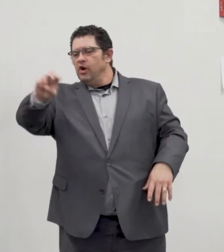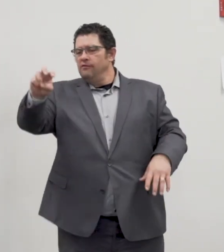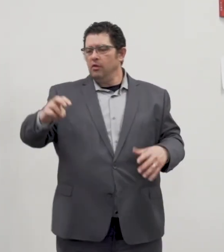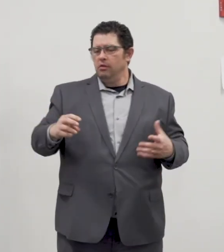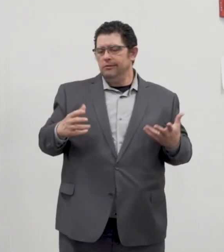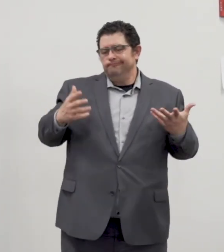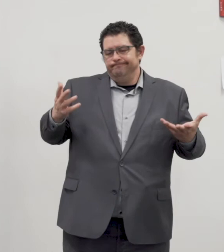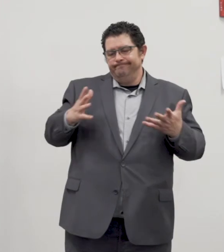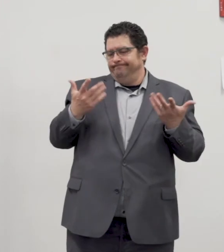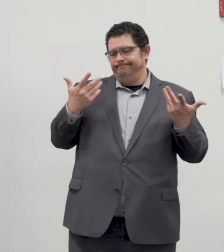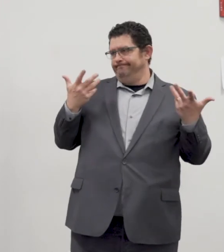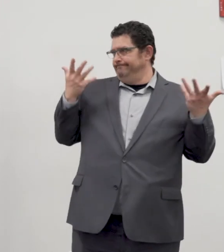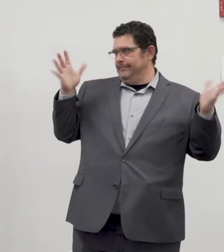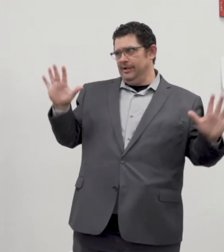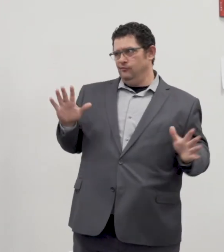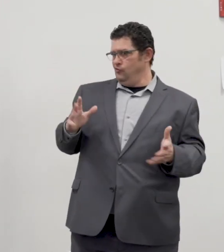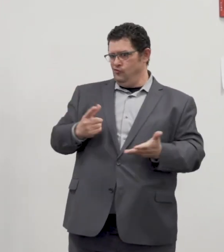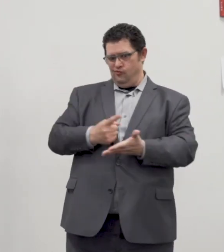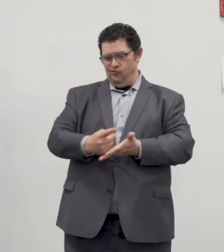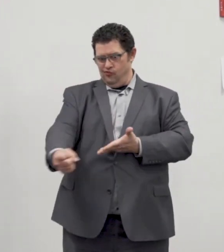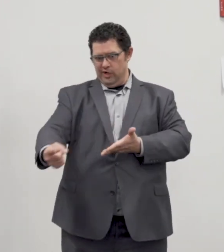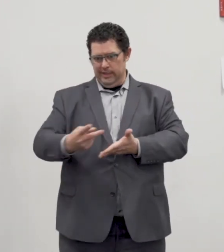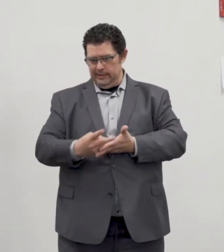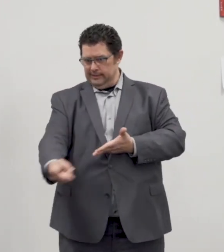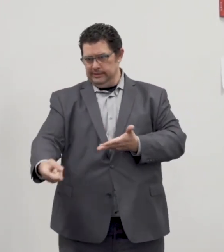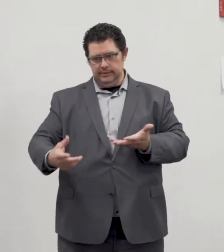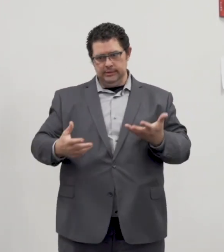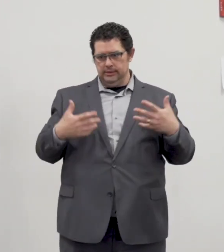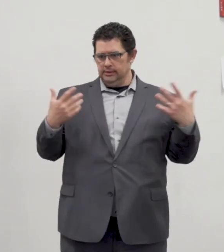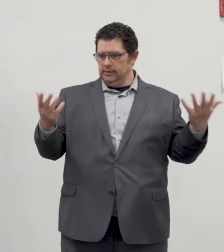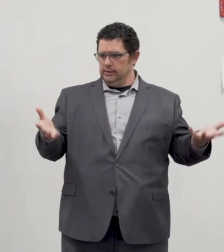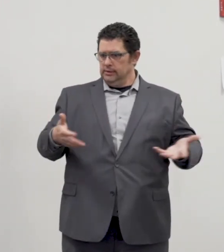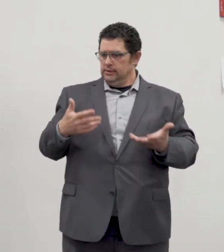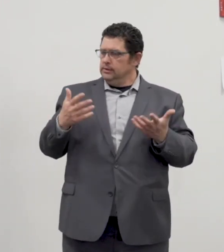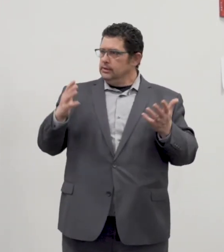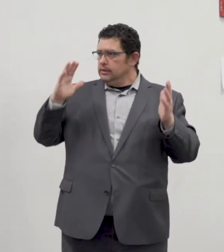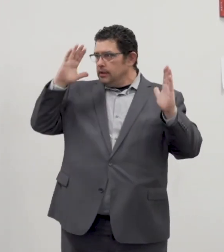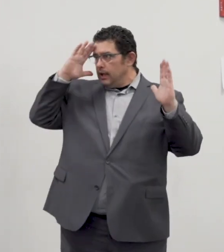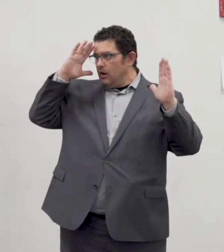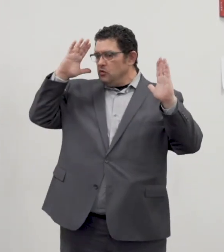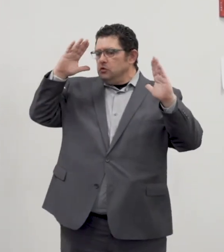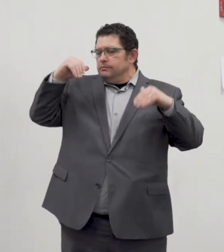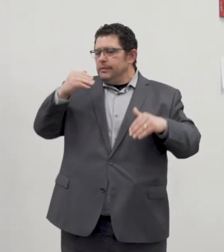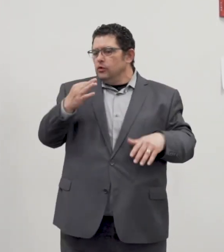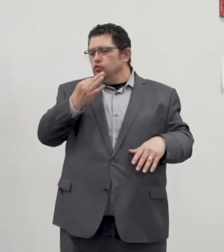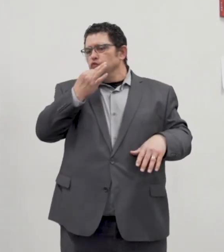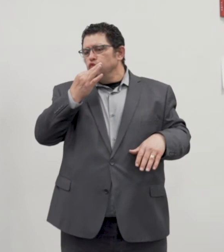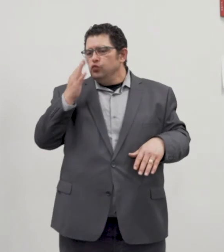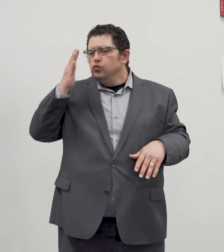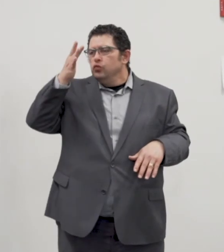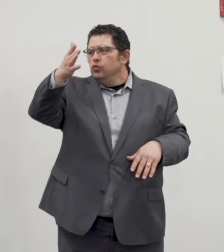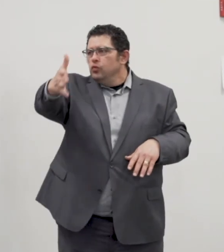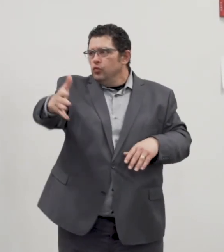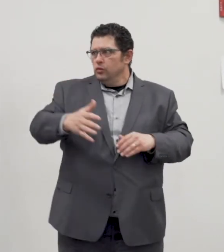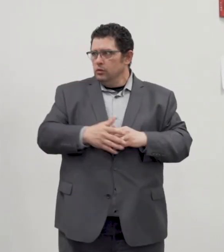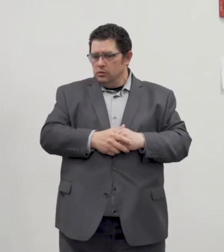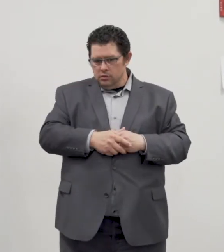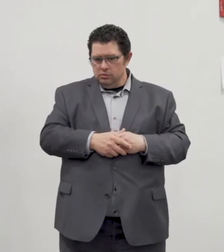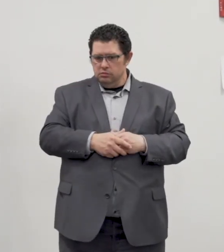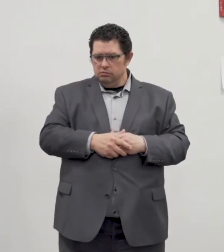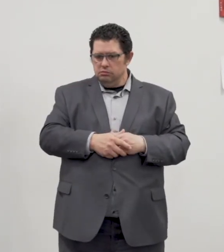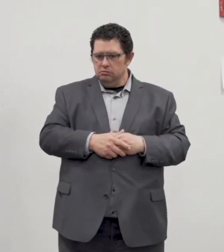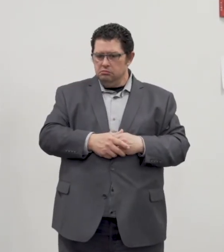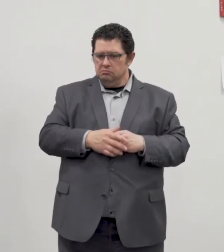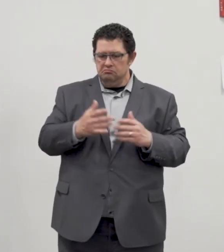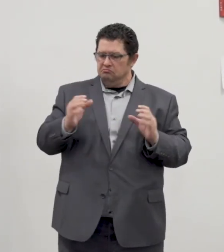it's weeks, but I would expect that that's not that far away, where anyone who's asymptomatic who wants a test,